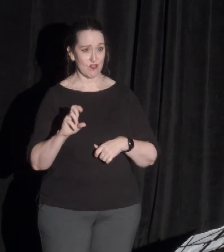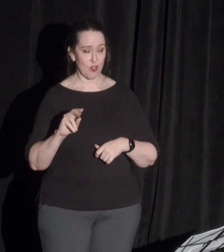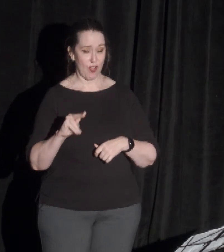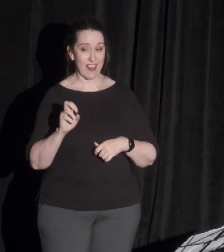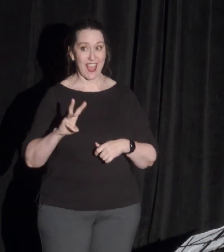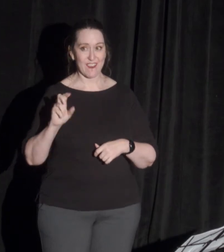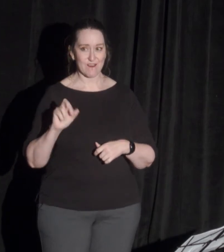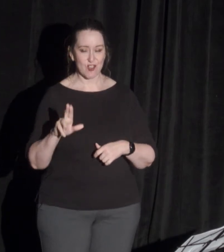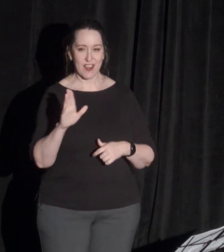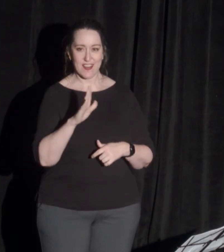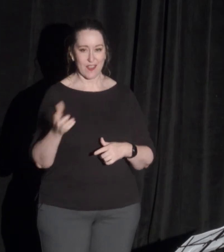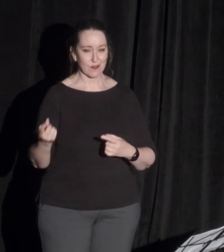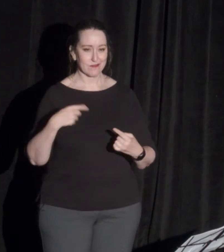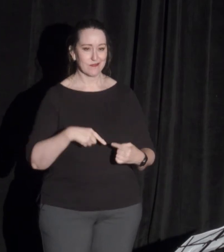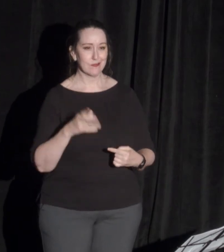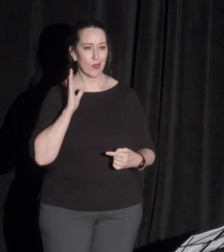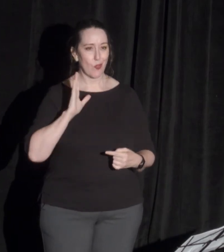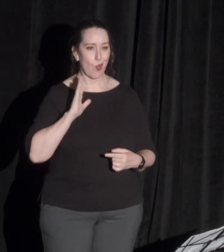here before.